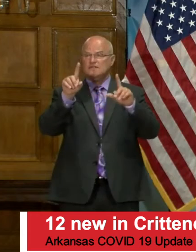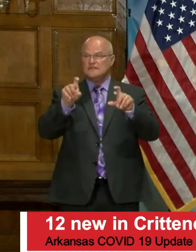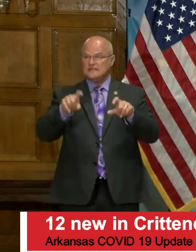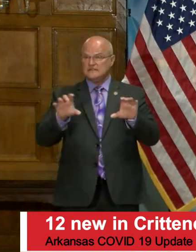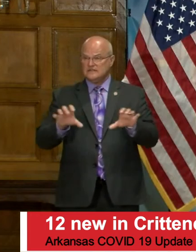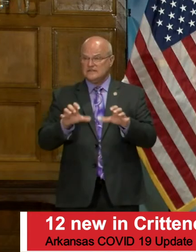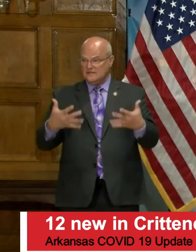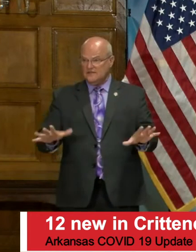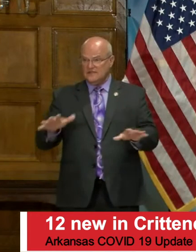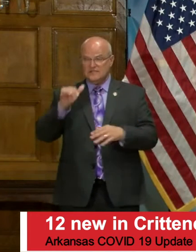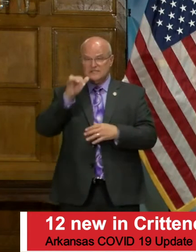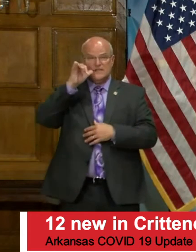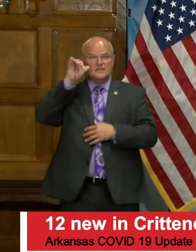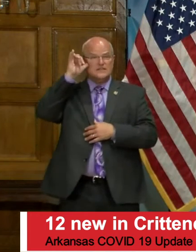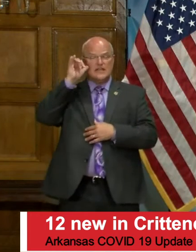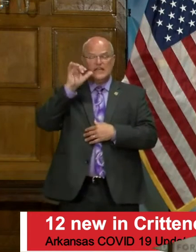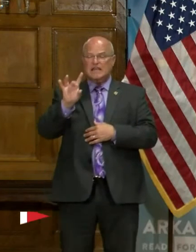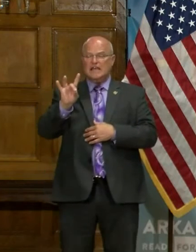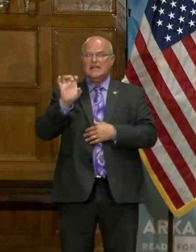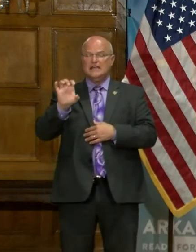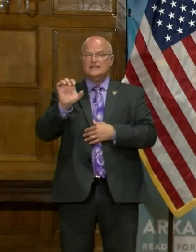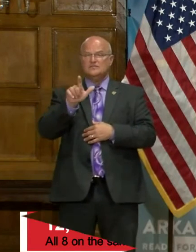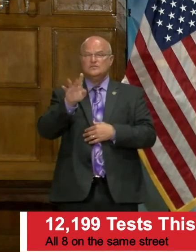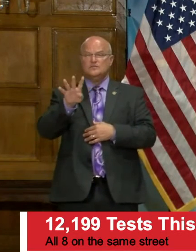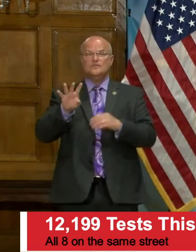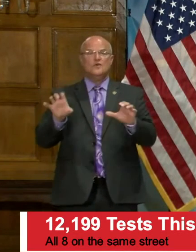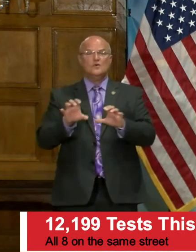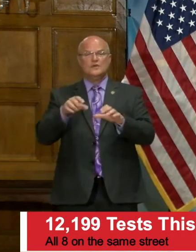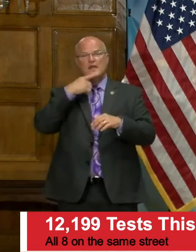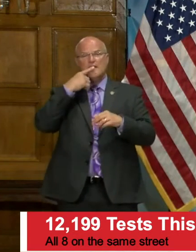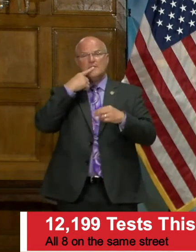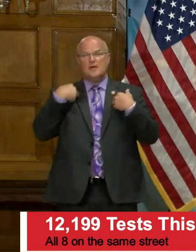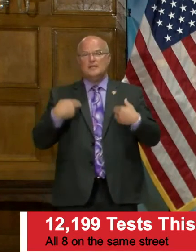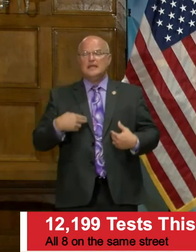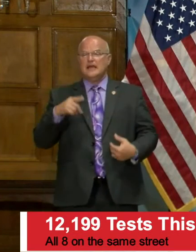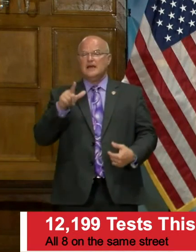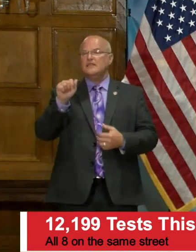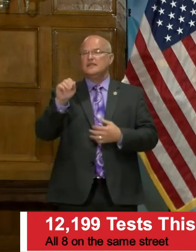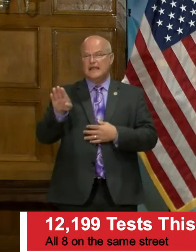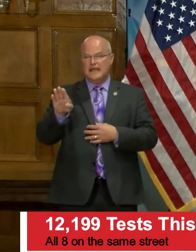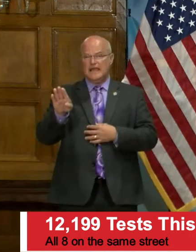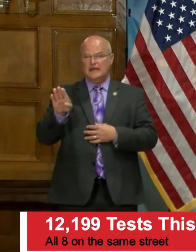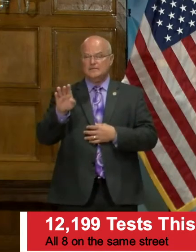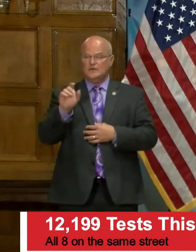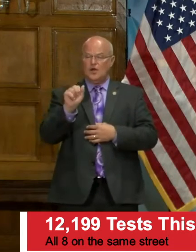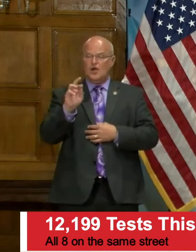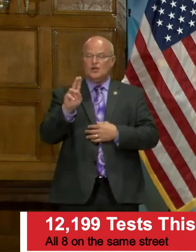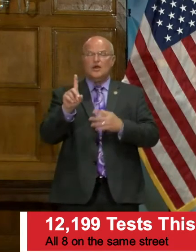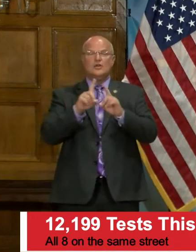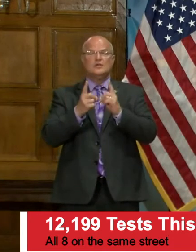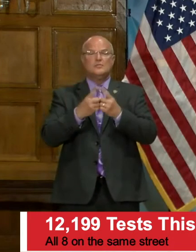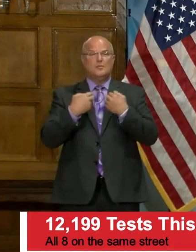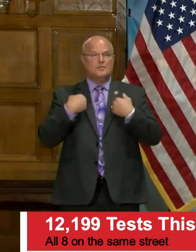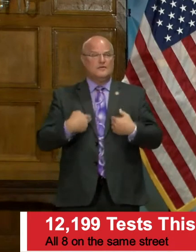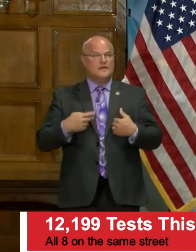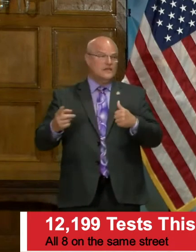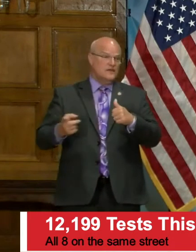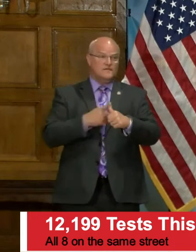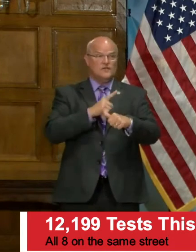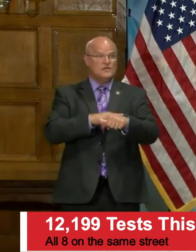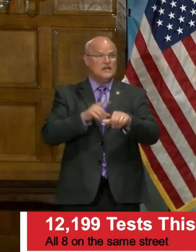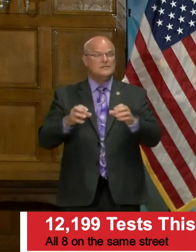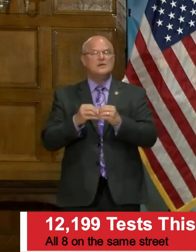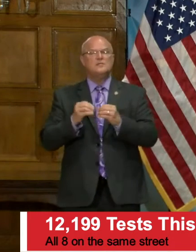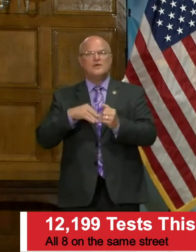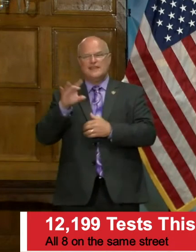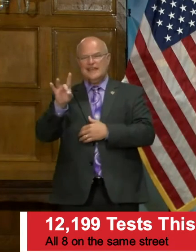that were done yesterday, 824 were done in the public health lab, of the Arkansas Department of Health. That's the first time we've